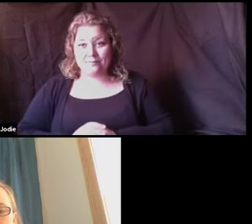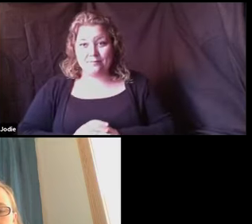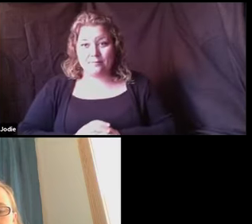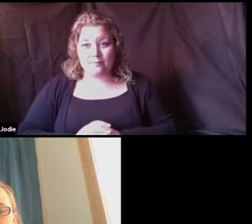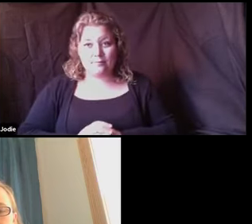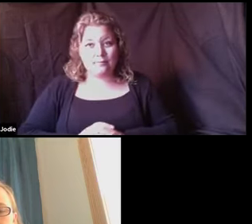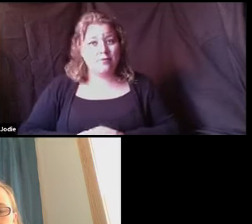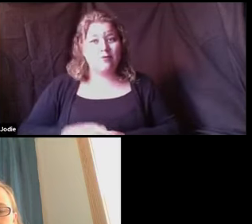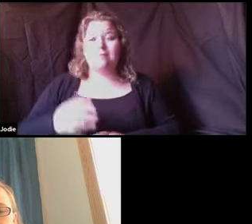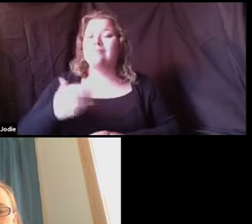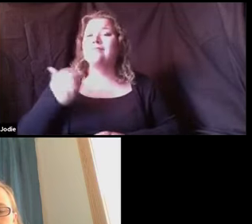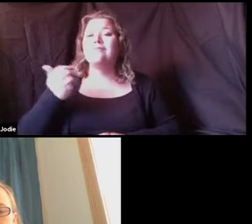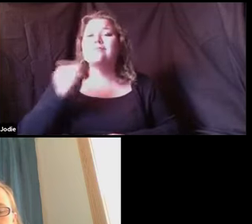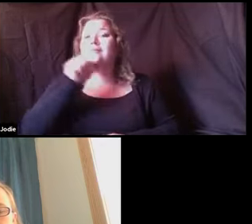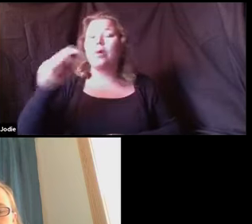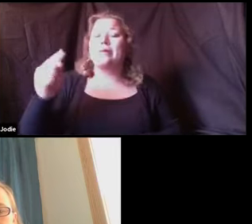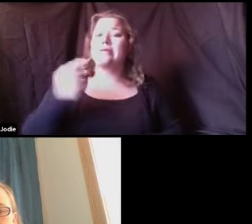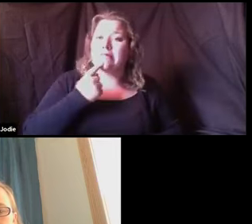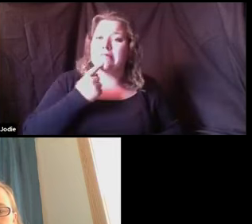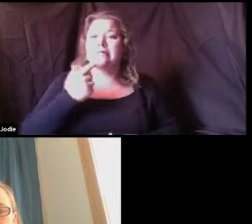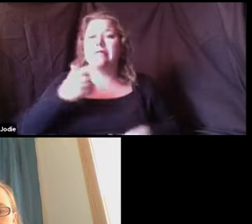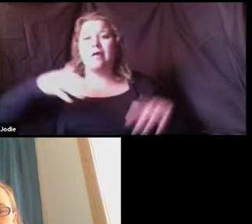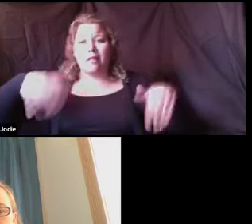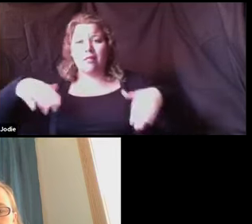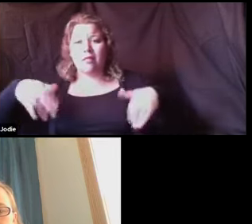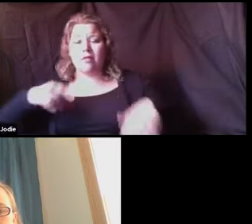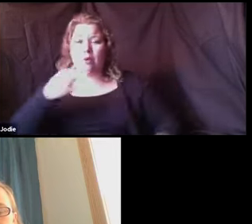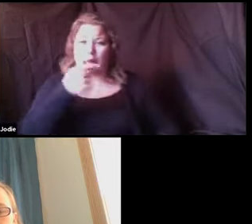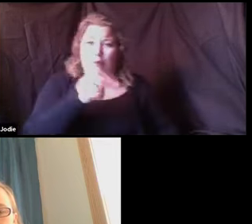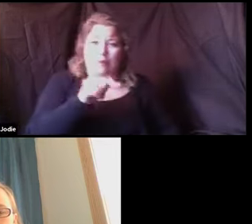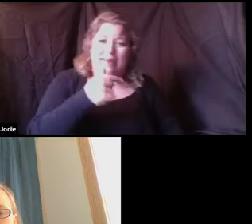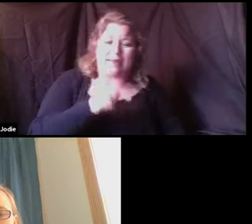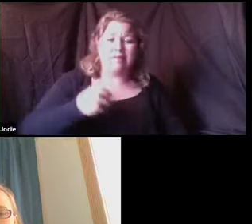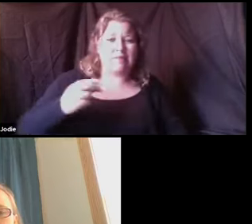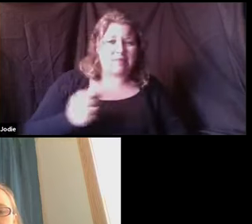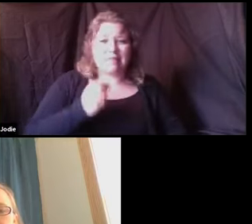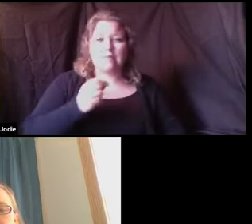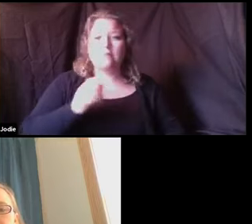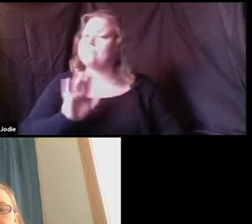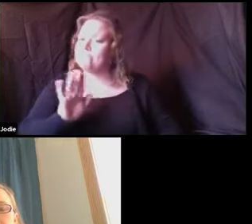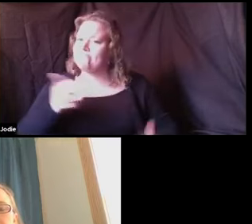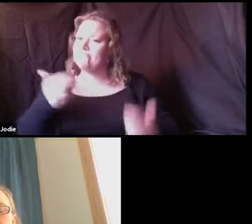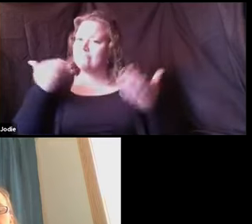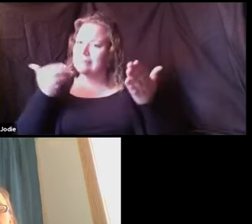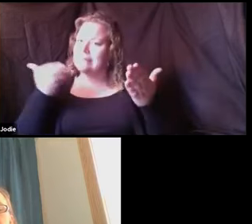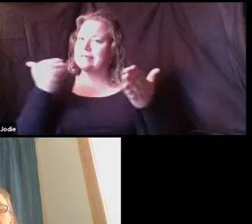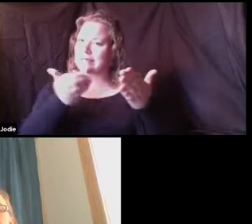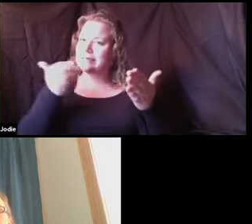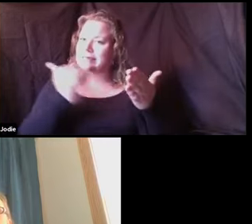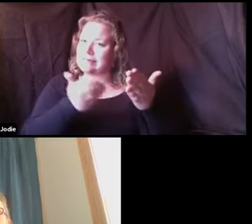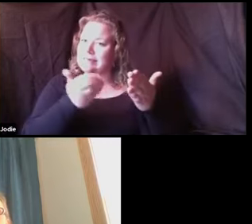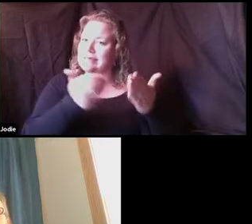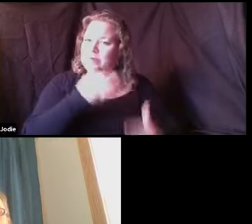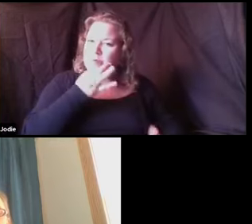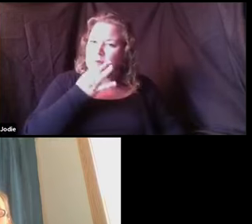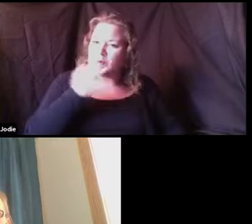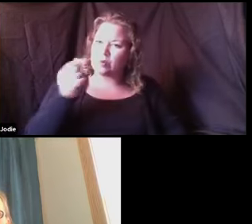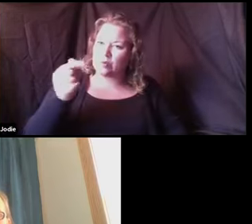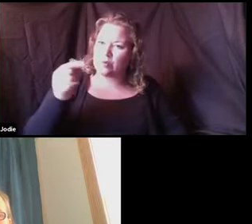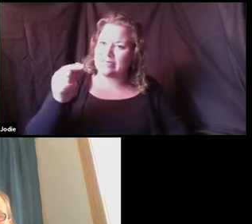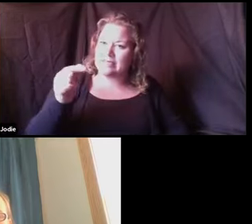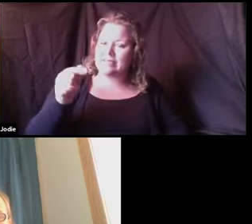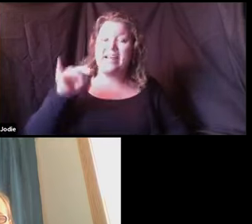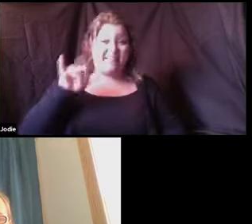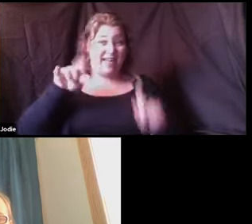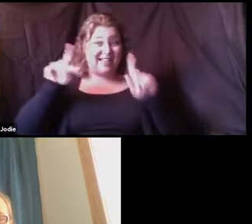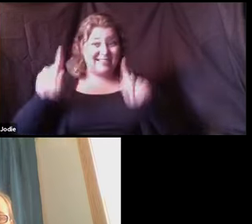don't be discouraged that we're not yet in a green zone. We are making our way towards that. And I think doing the testing